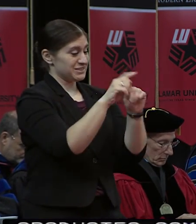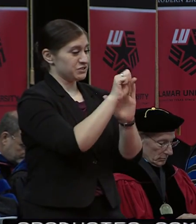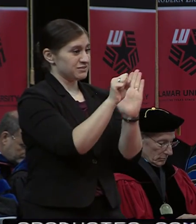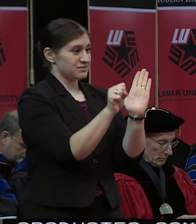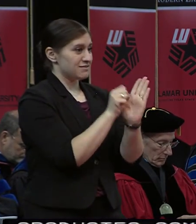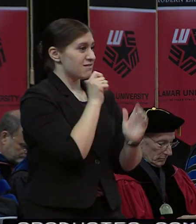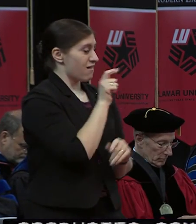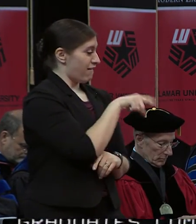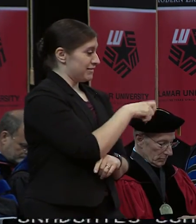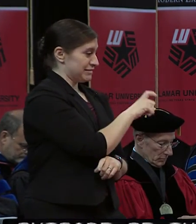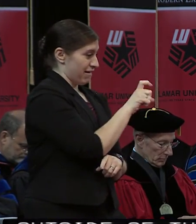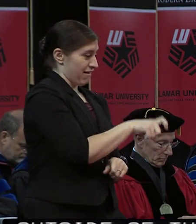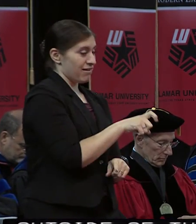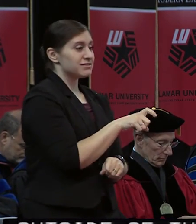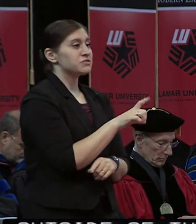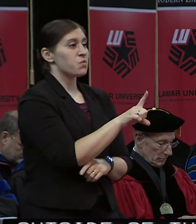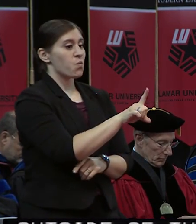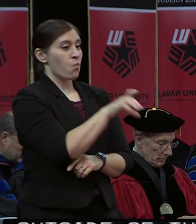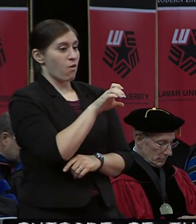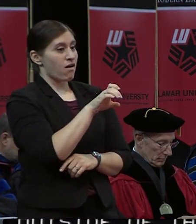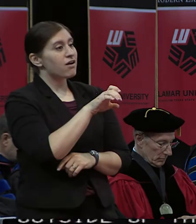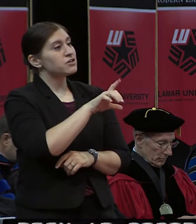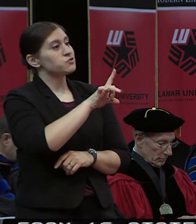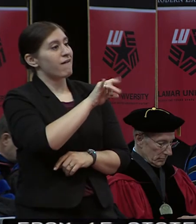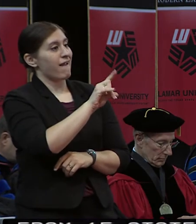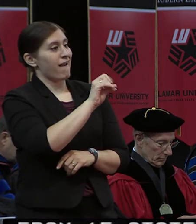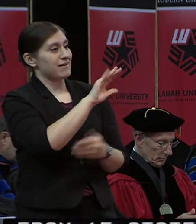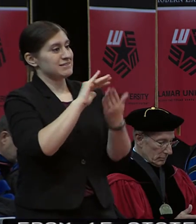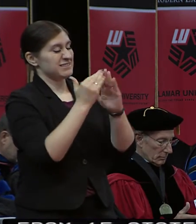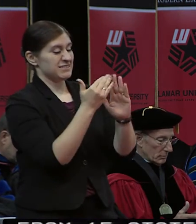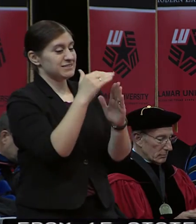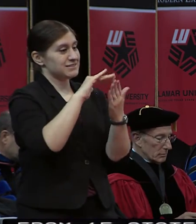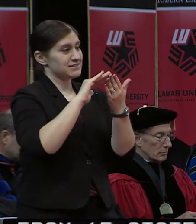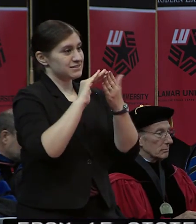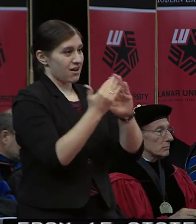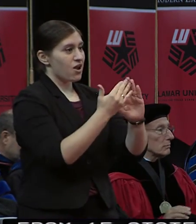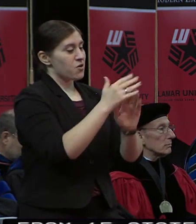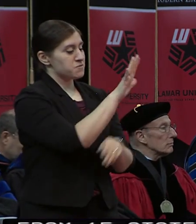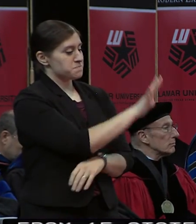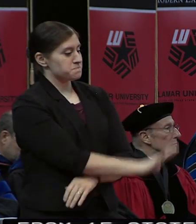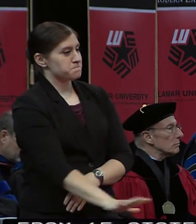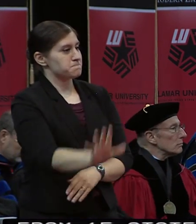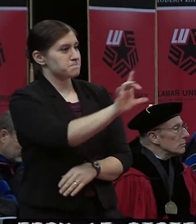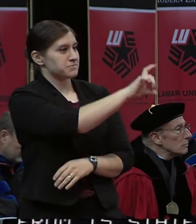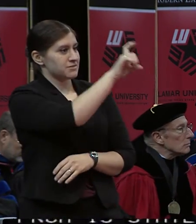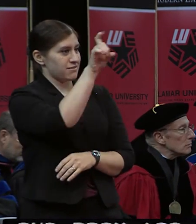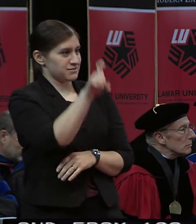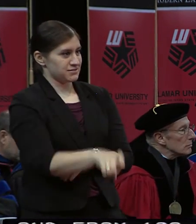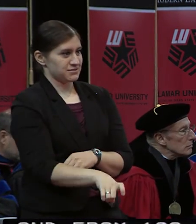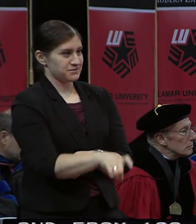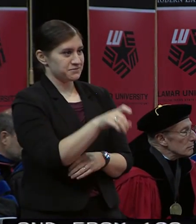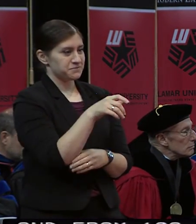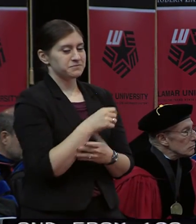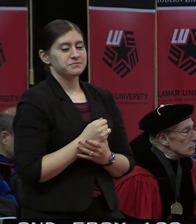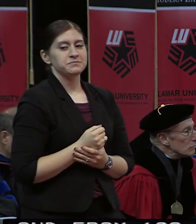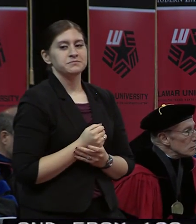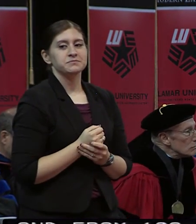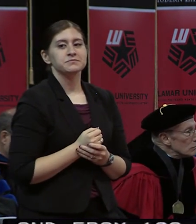other than Texas, and from 108 cities and towns from every region within our